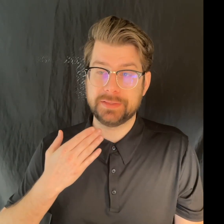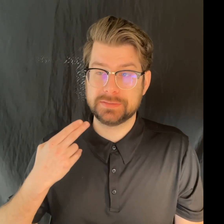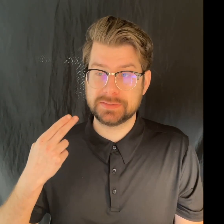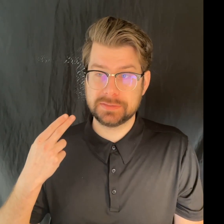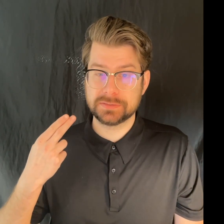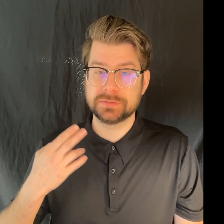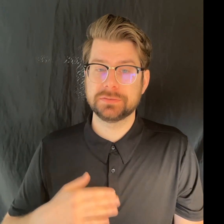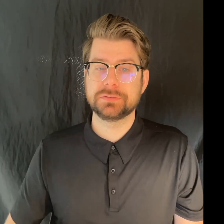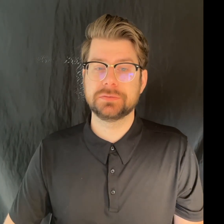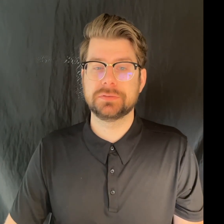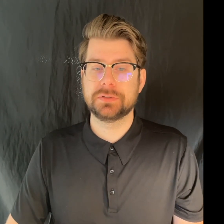size,